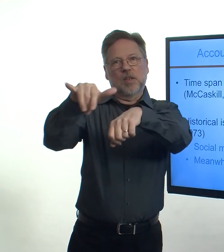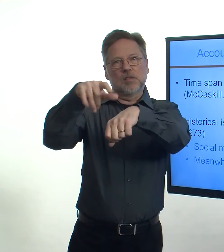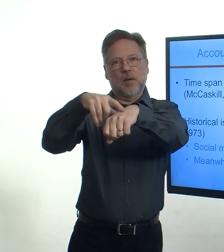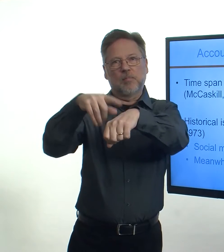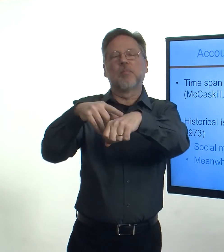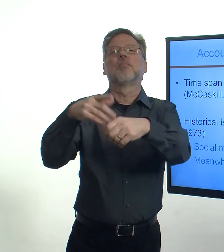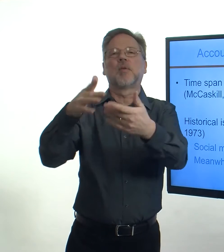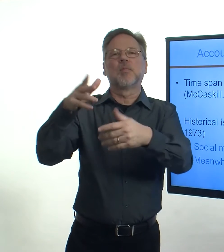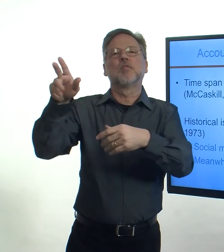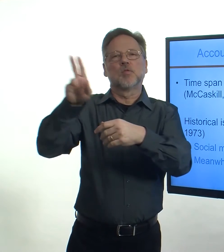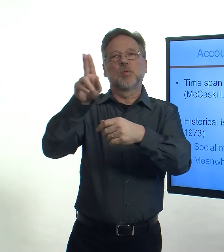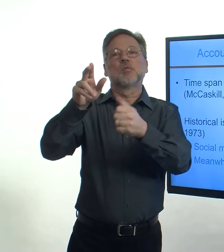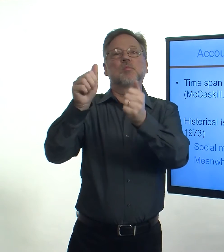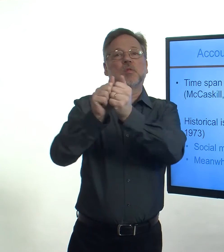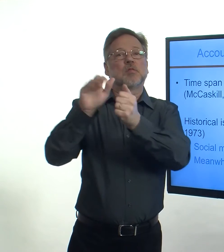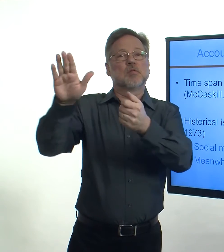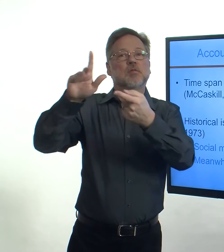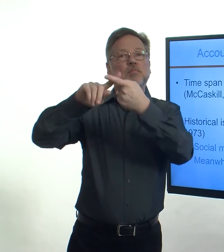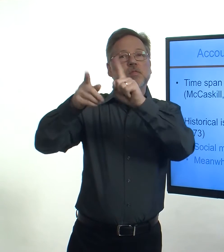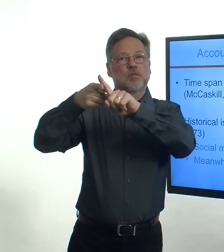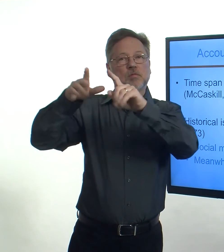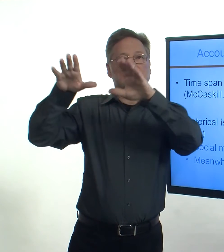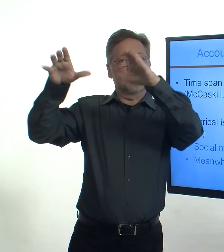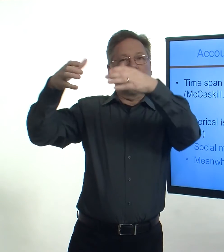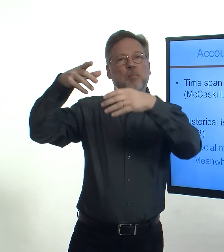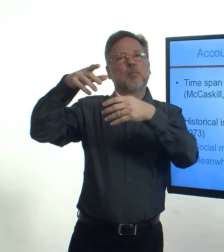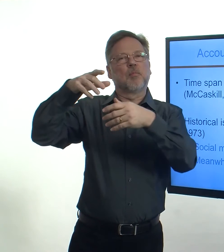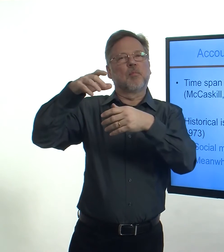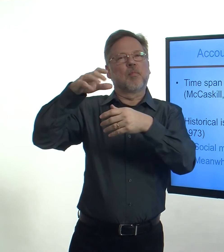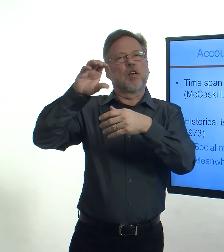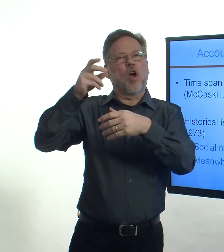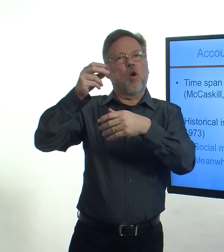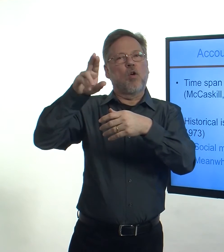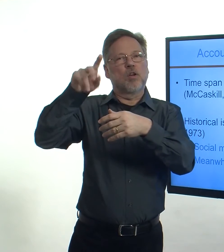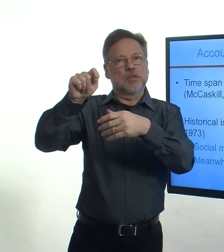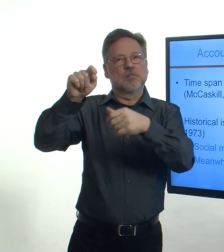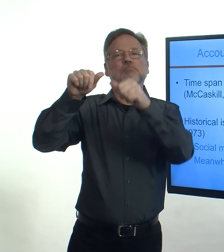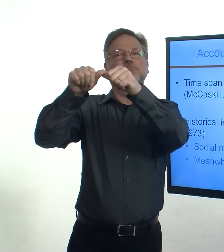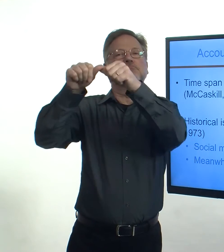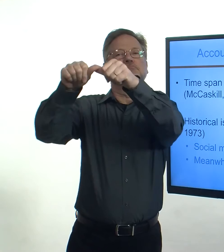time. Look at what language they use with their friends or cohort.